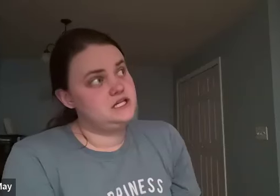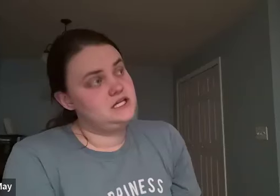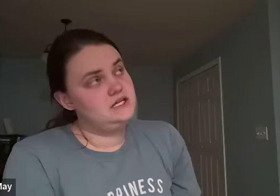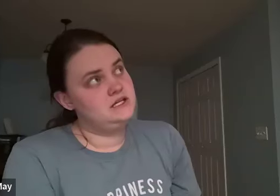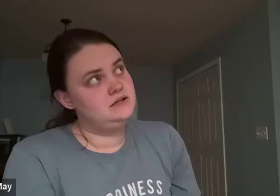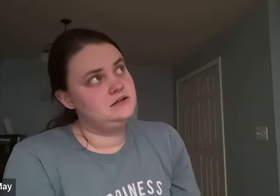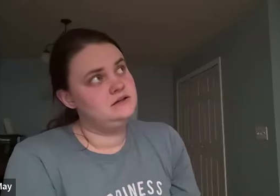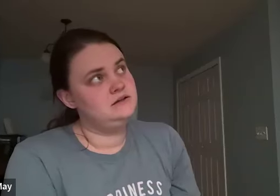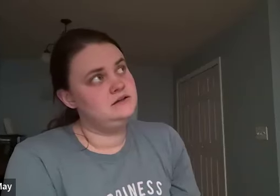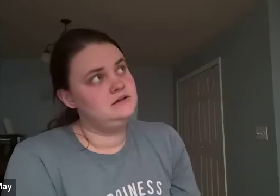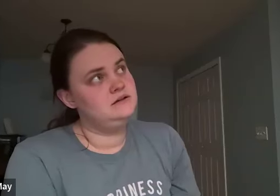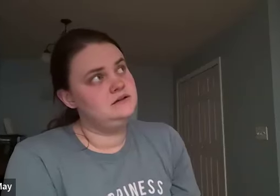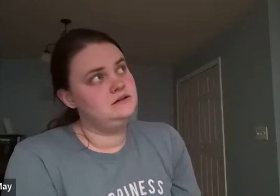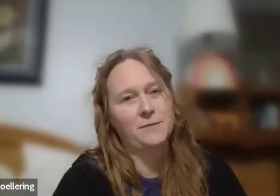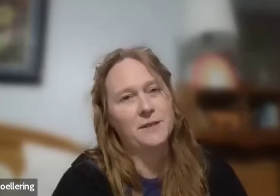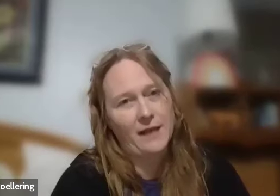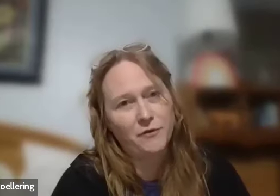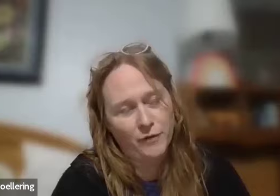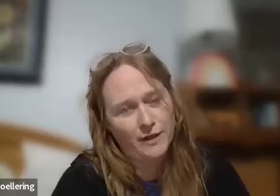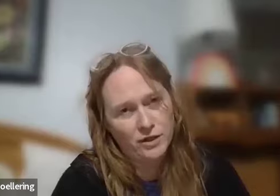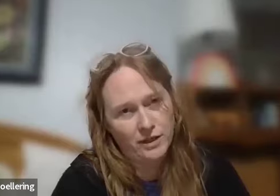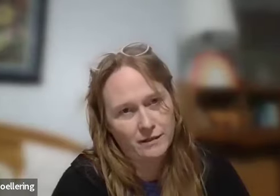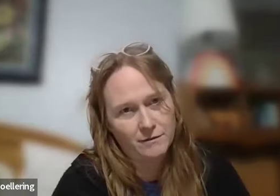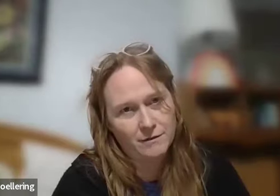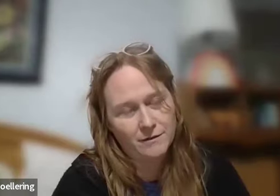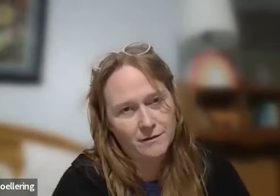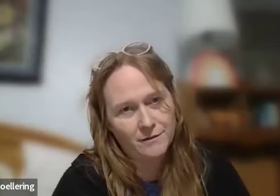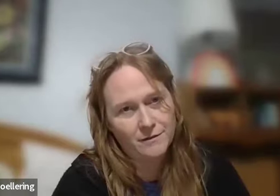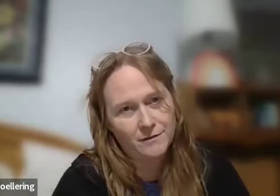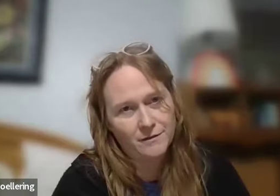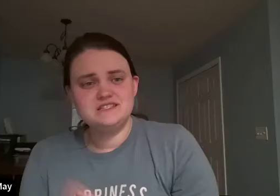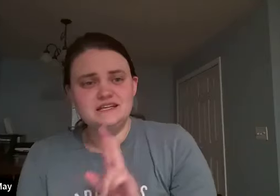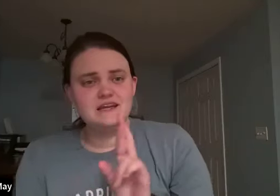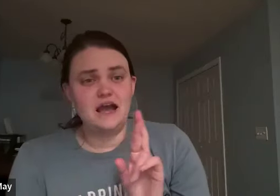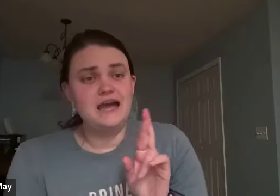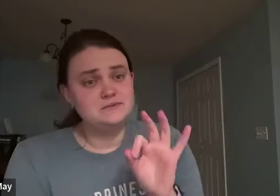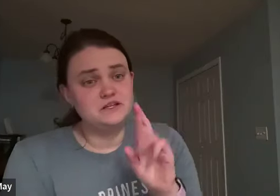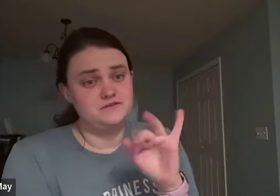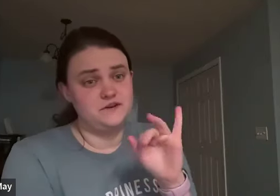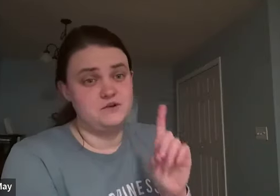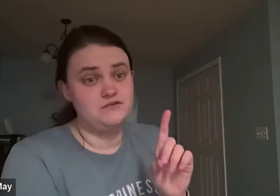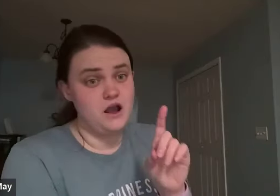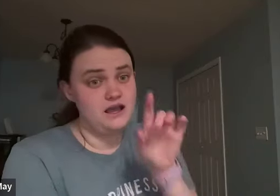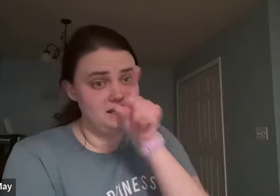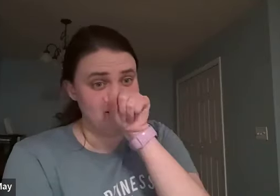chicken. There has to be a sign for fried chicken. Really? I typically just fingerspell fried and then do